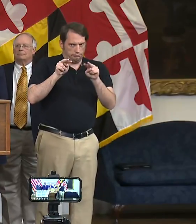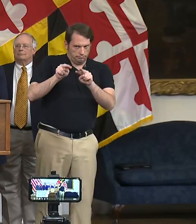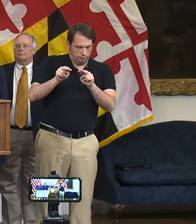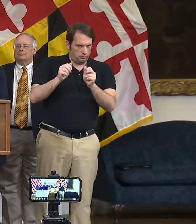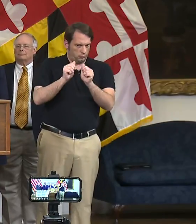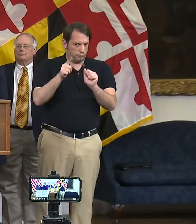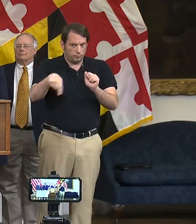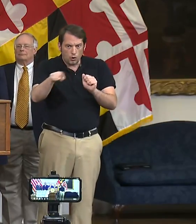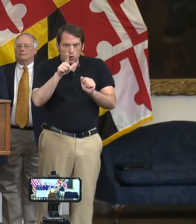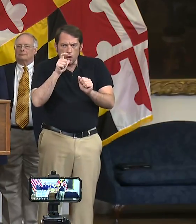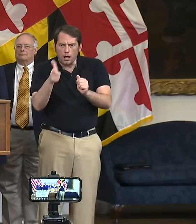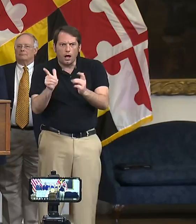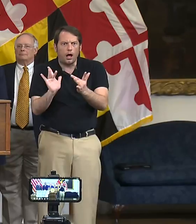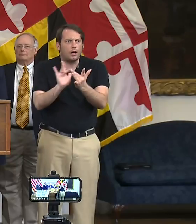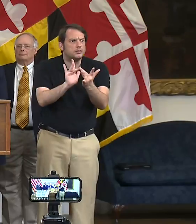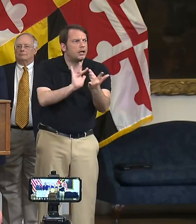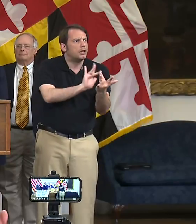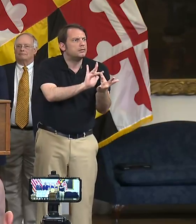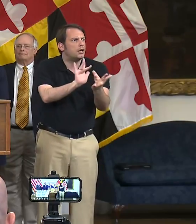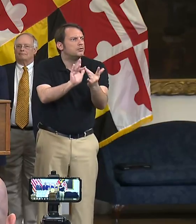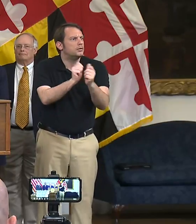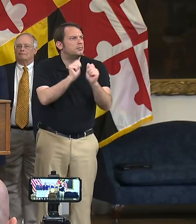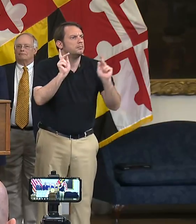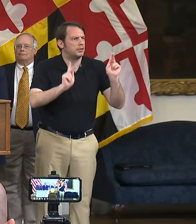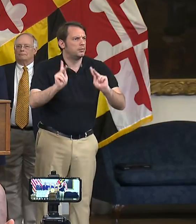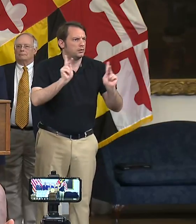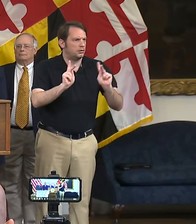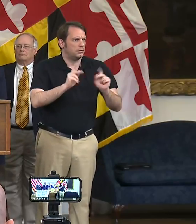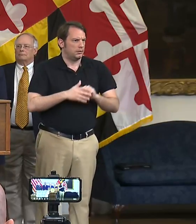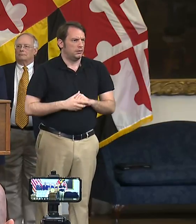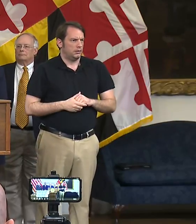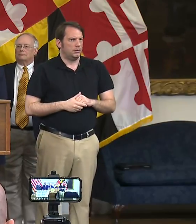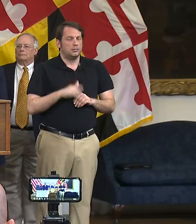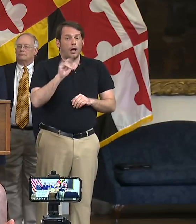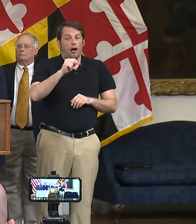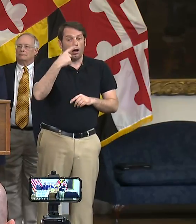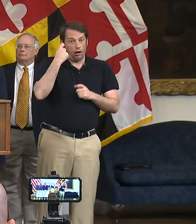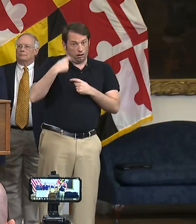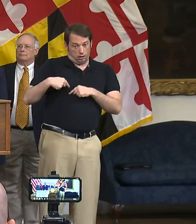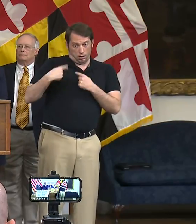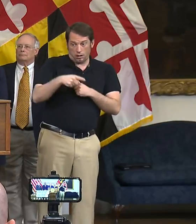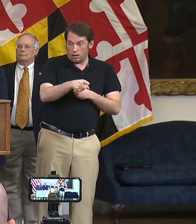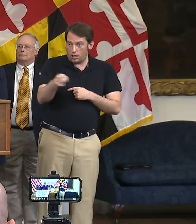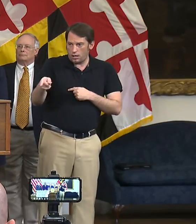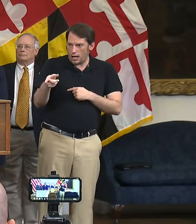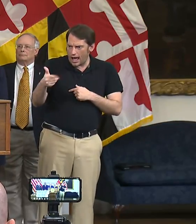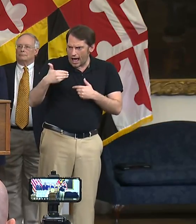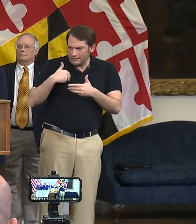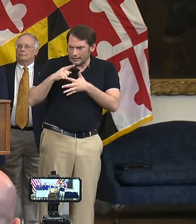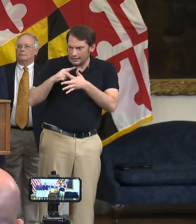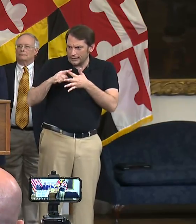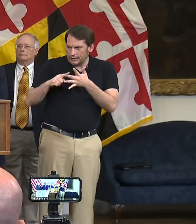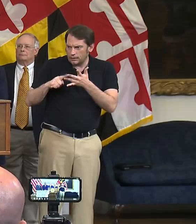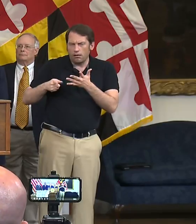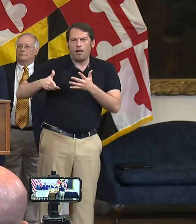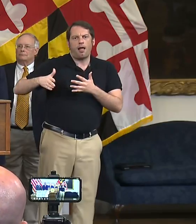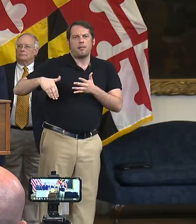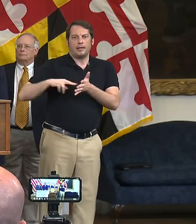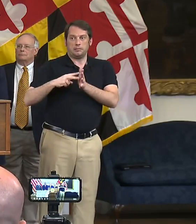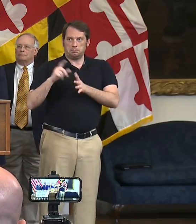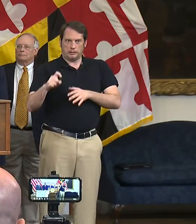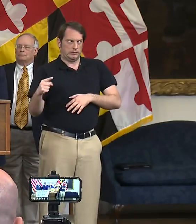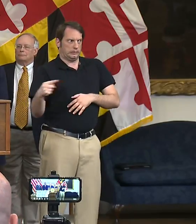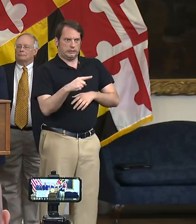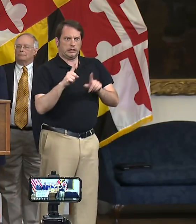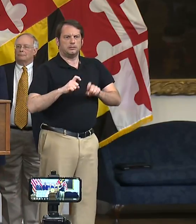not met the criteria and are not showing symptoms. To date, 44 people in Maryland have met the criteria and